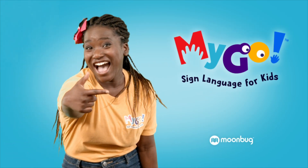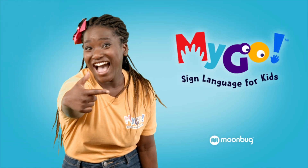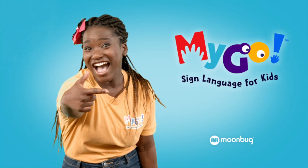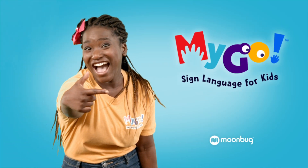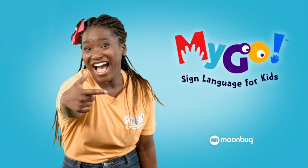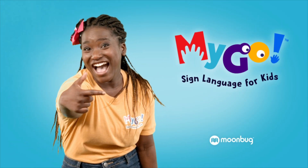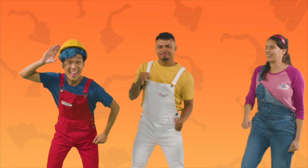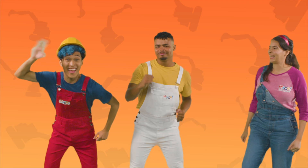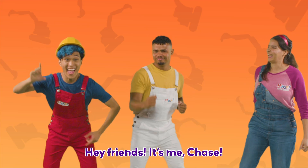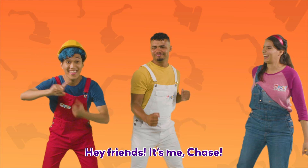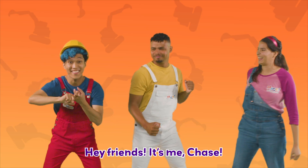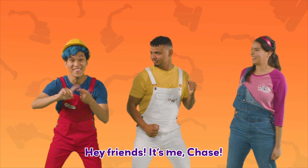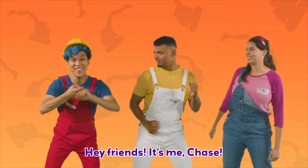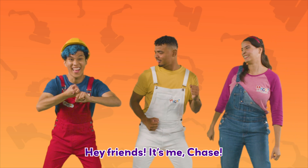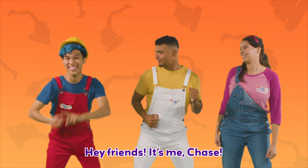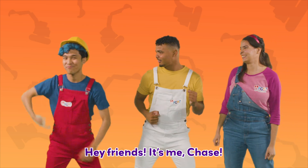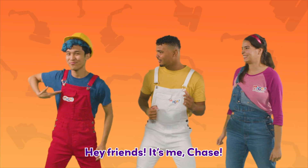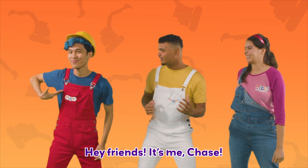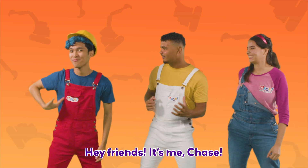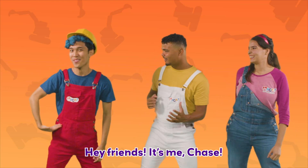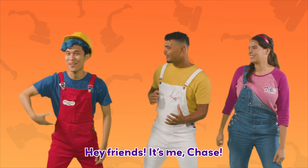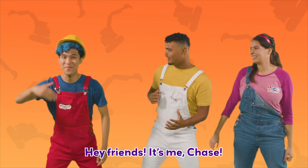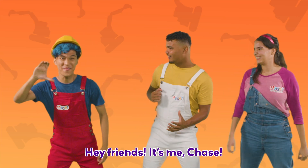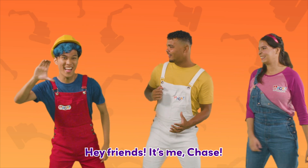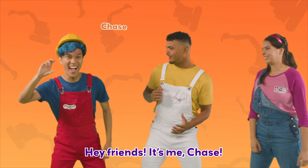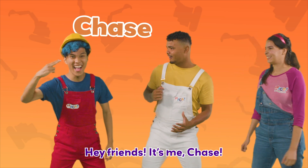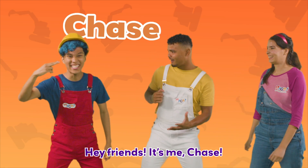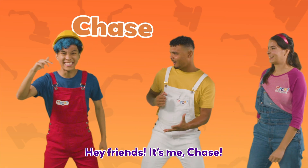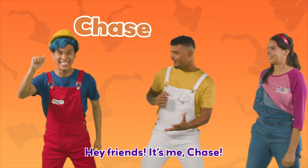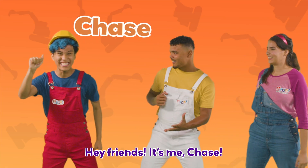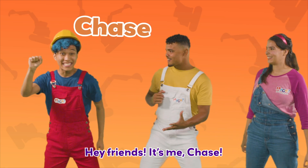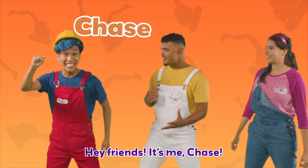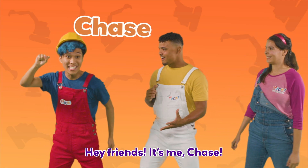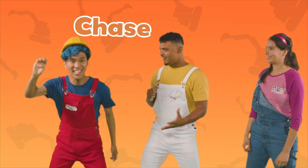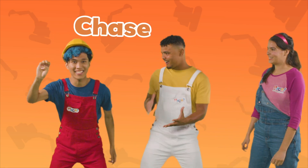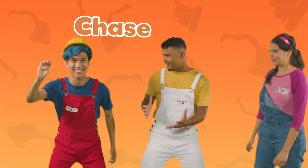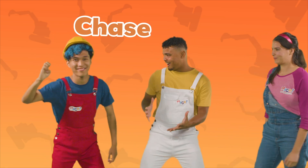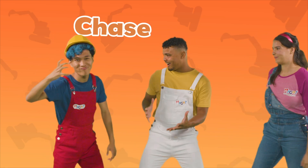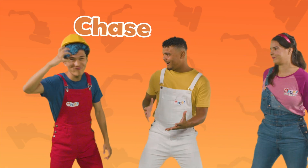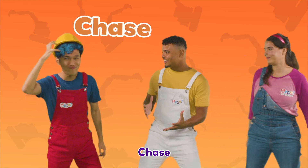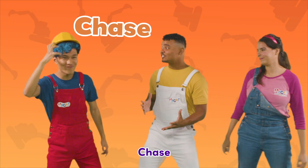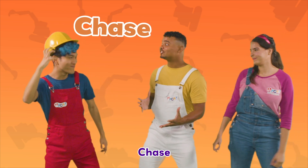Hey friends! It's me, Chase. Chase.